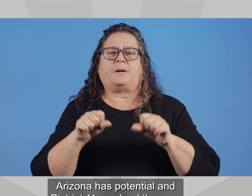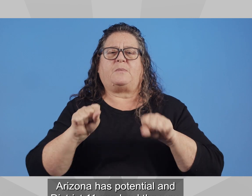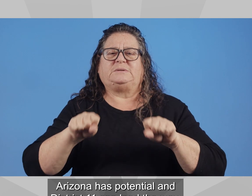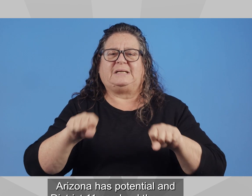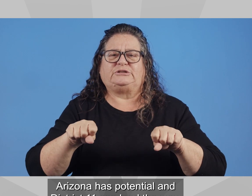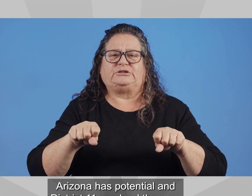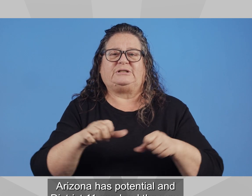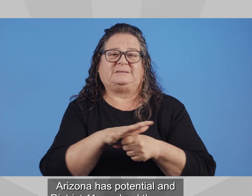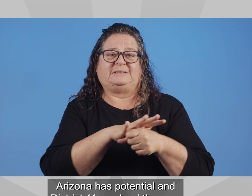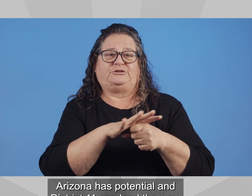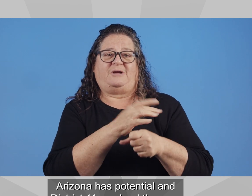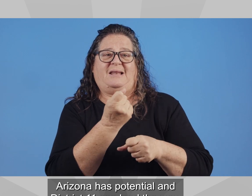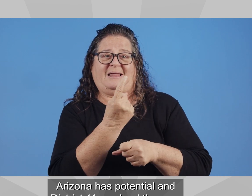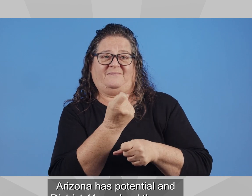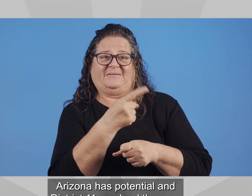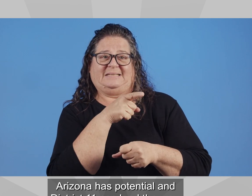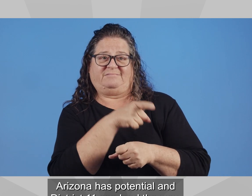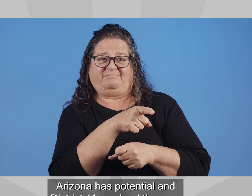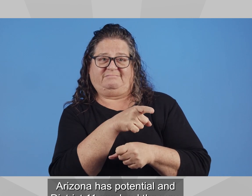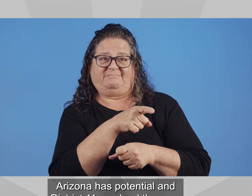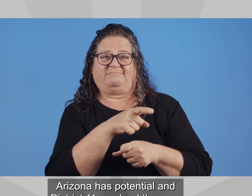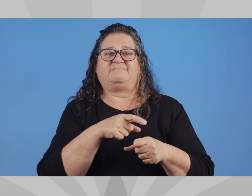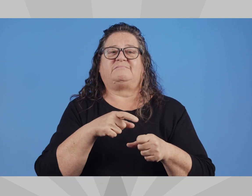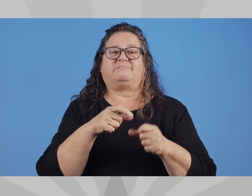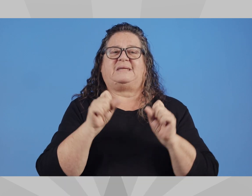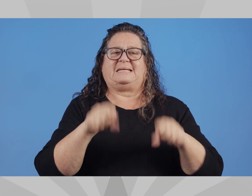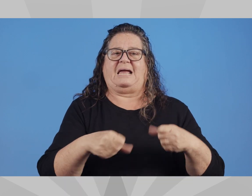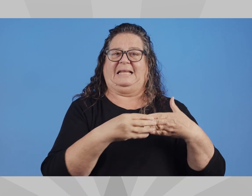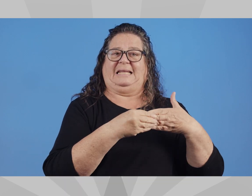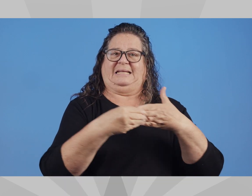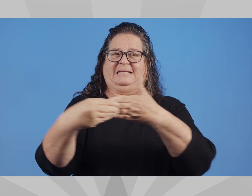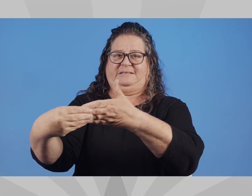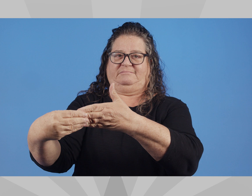Arizona has potential, and District 11 can lead the way.